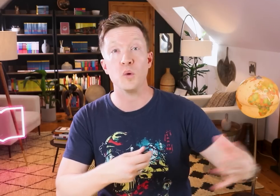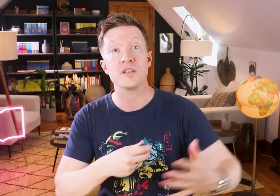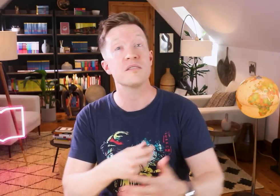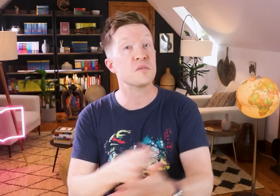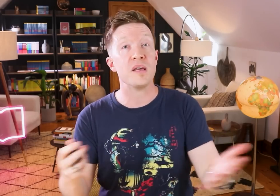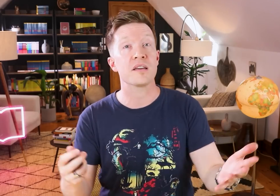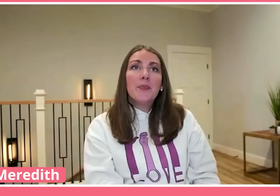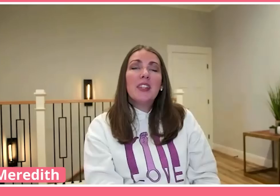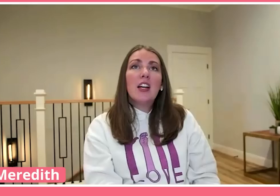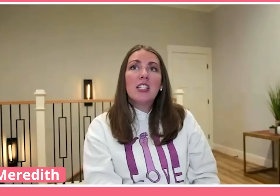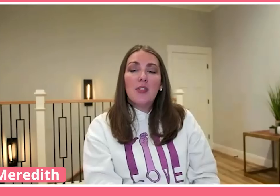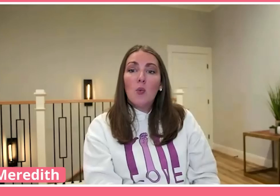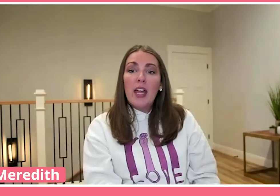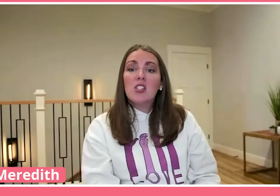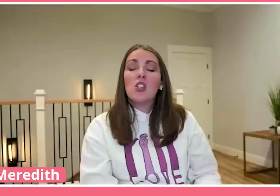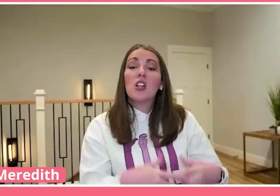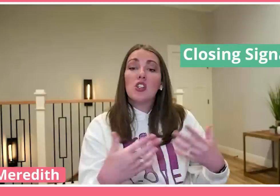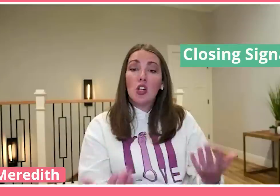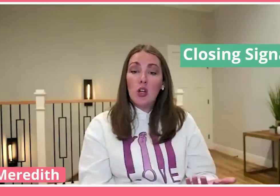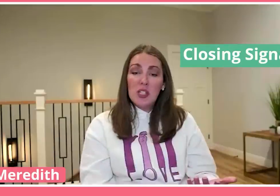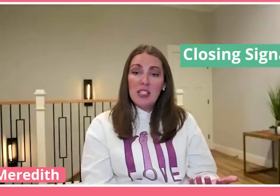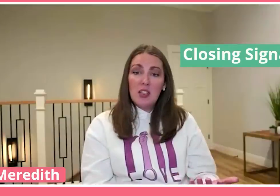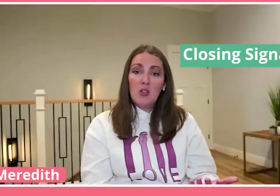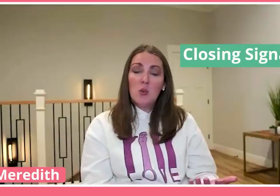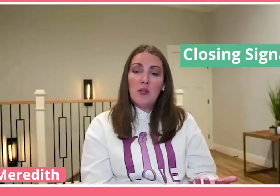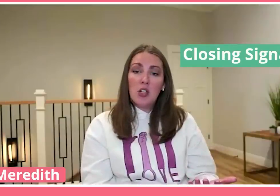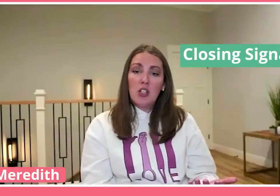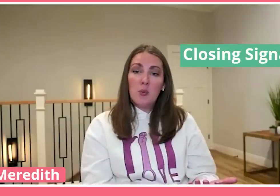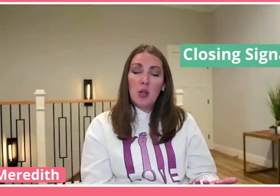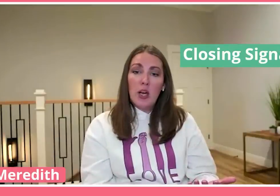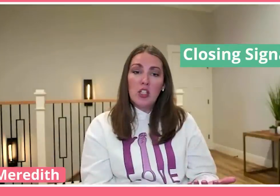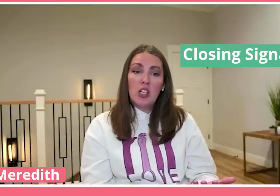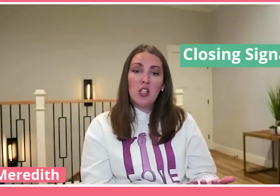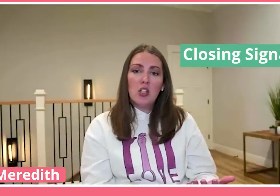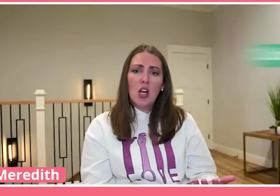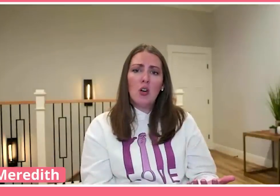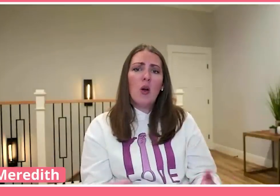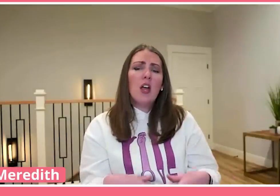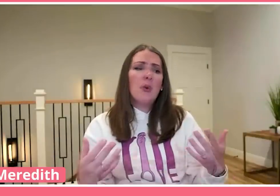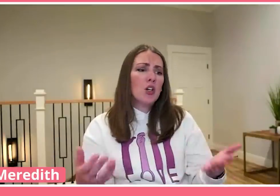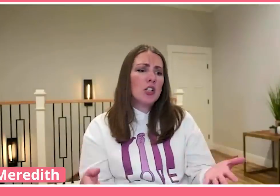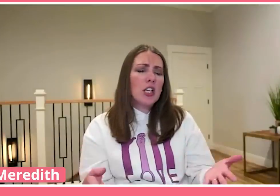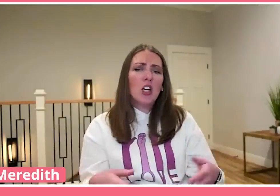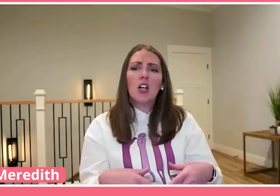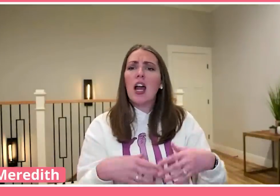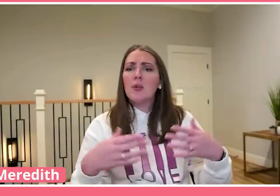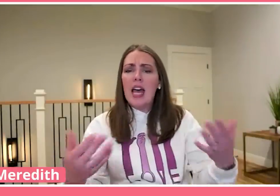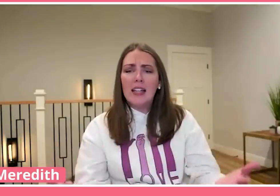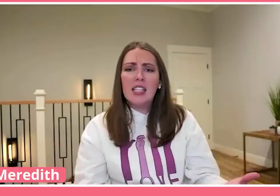your turn to speak? There are different ways. There's closing signals whenever you're done with a question. So, earlier I was asking,